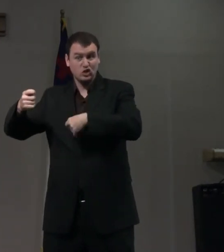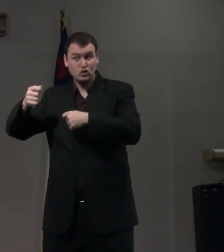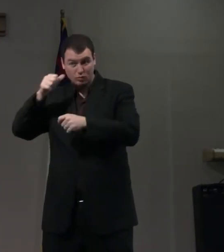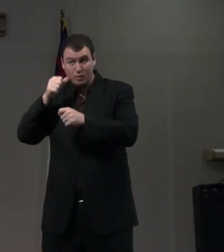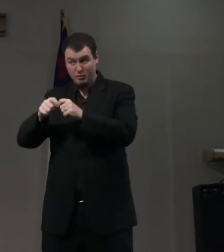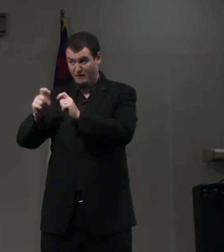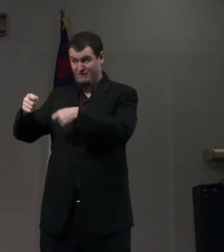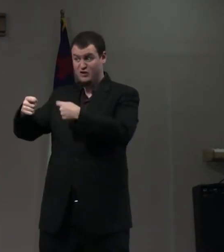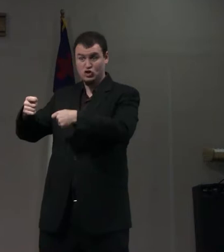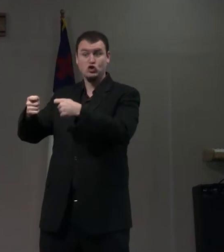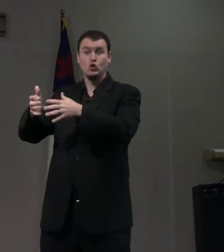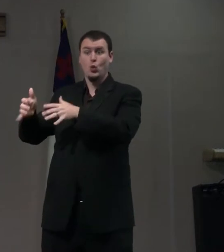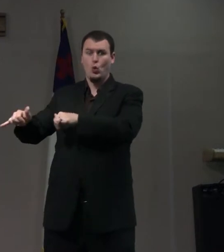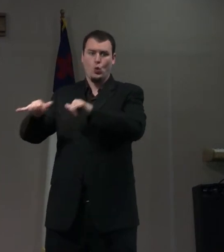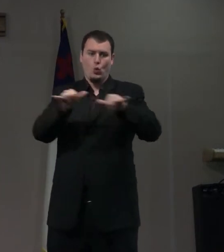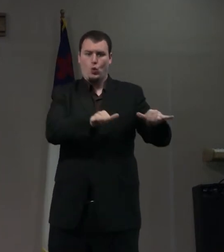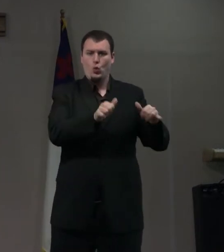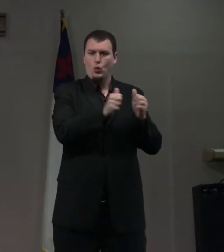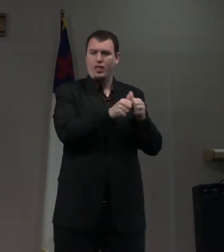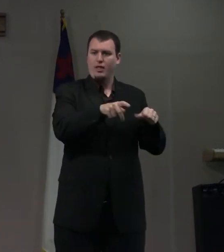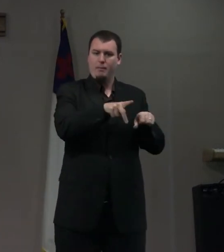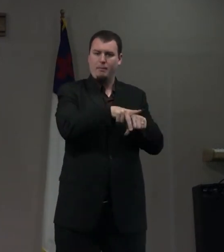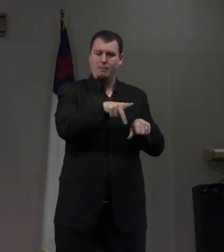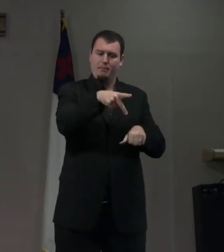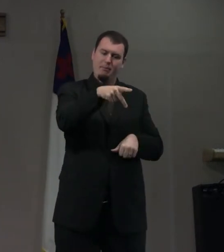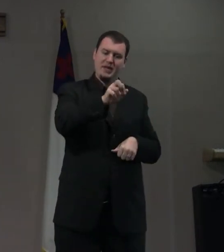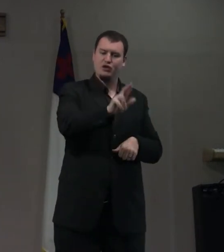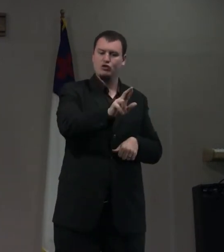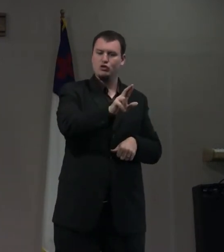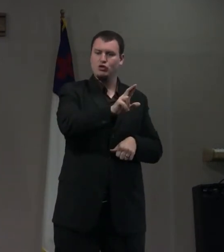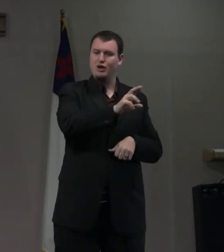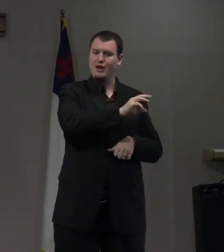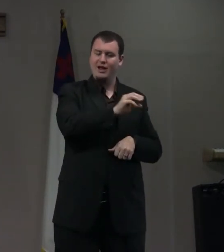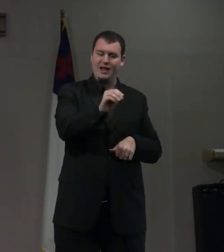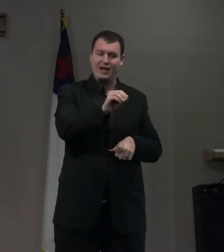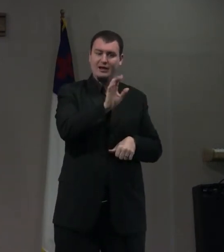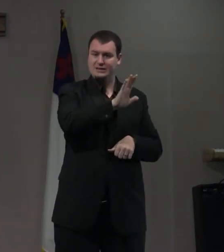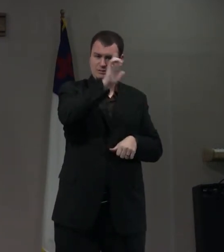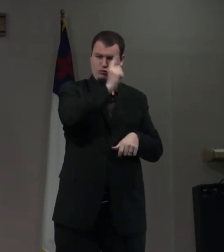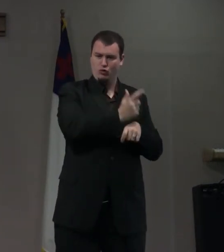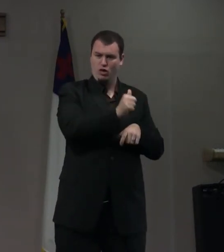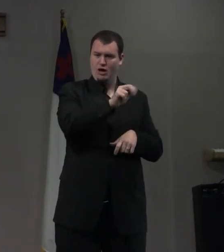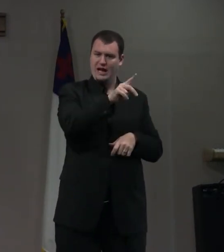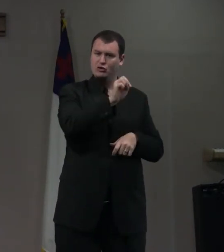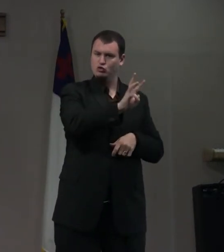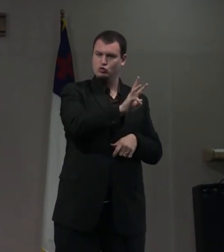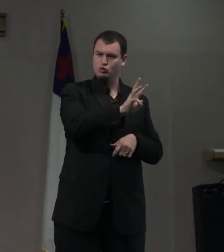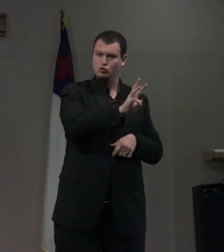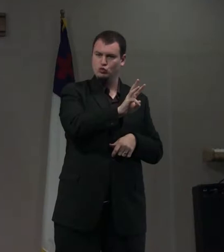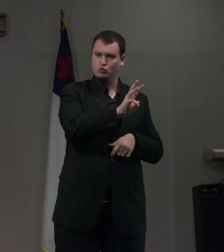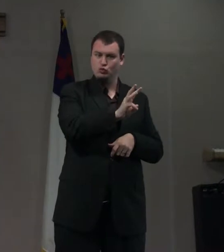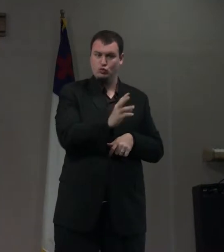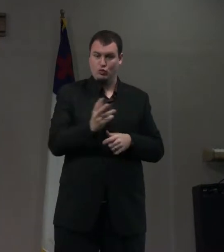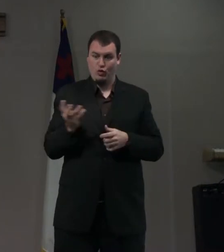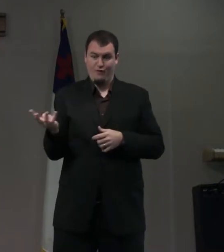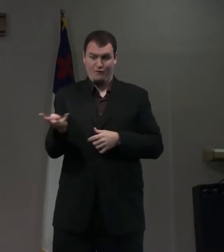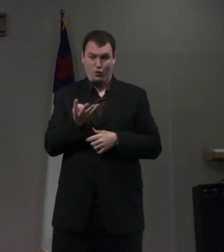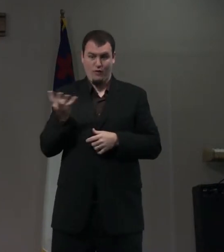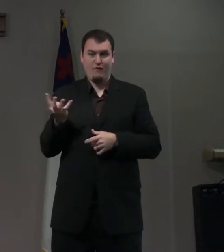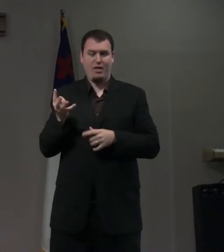They were fishermen. Remember, they had been fishermen with Peter and his brother Andrew. So